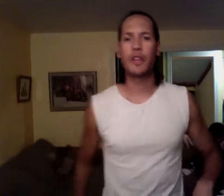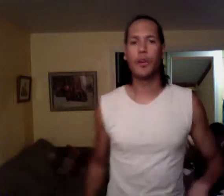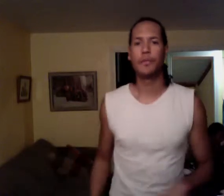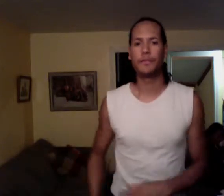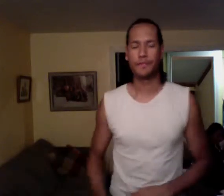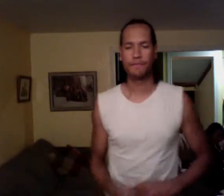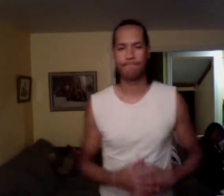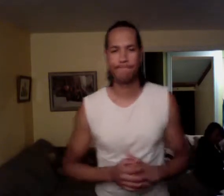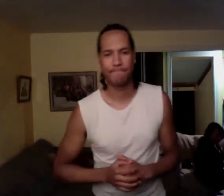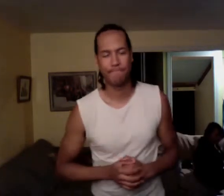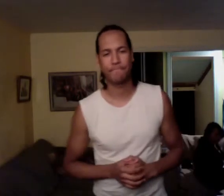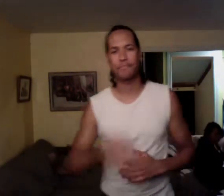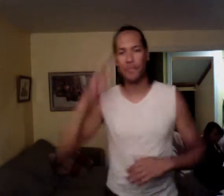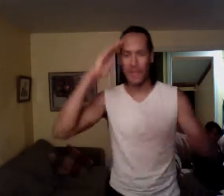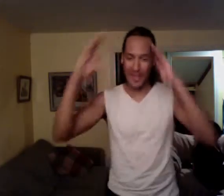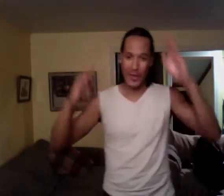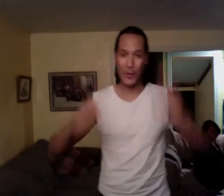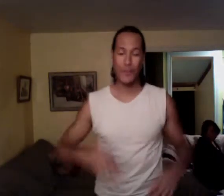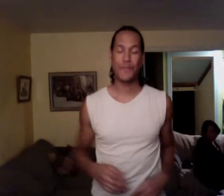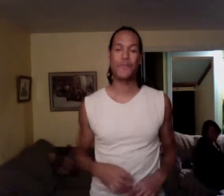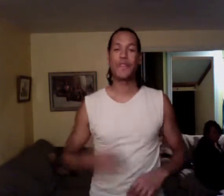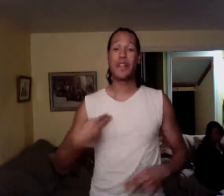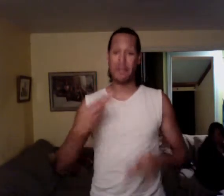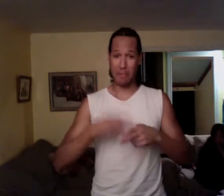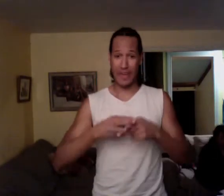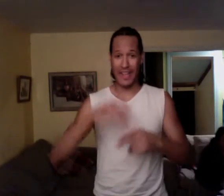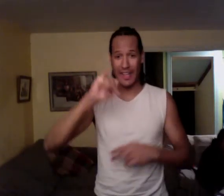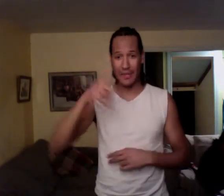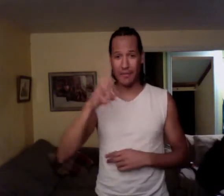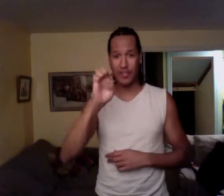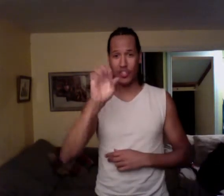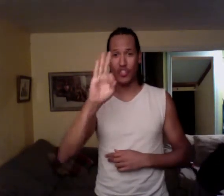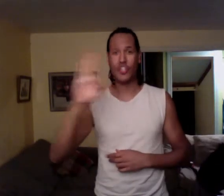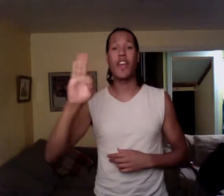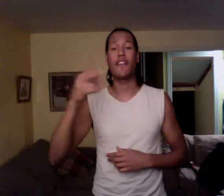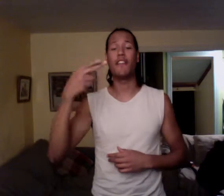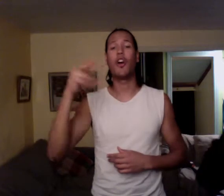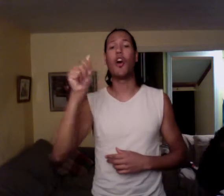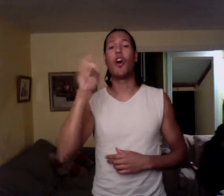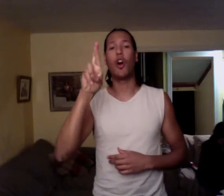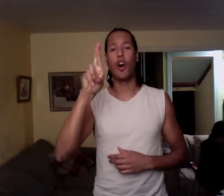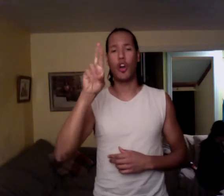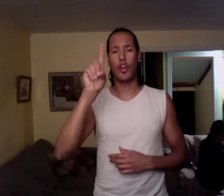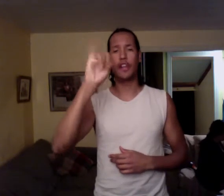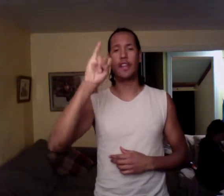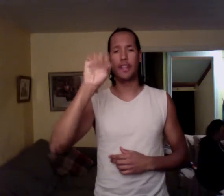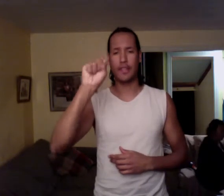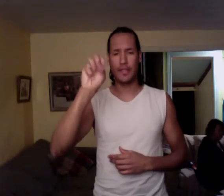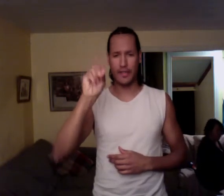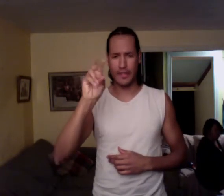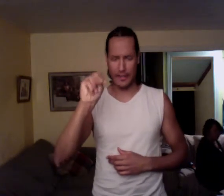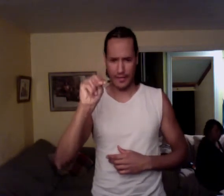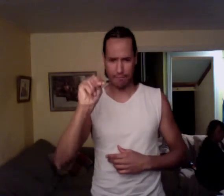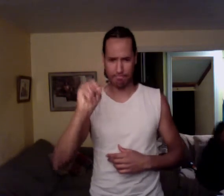Go. Hello, my name is Jeff Hardison. You know, in corporate America